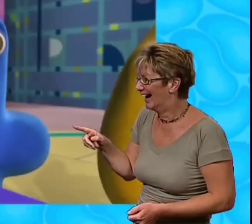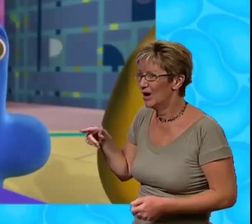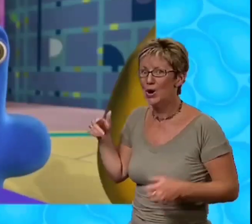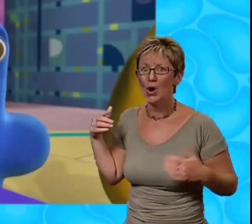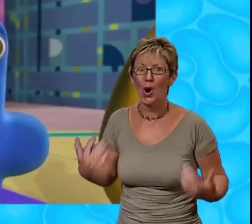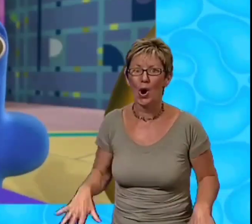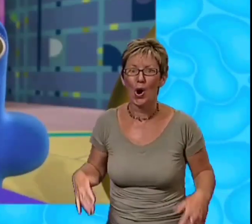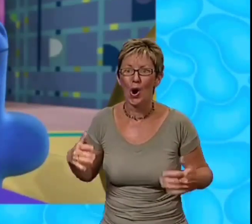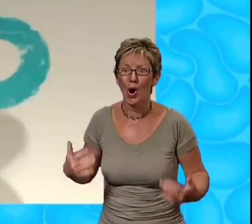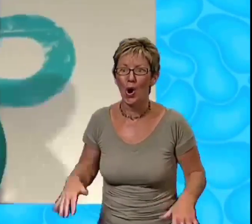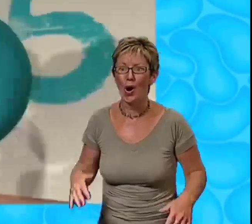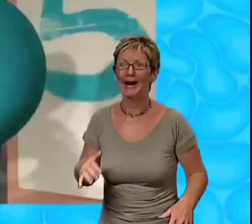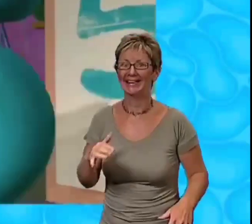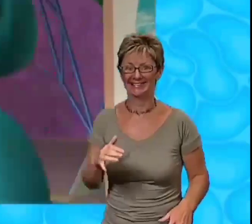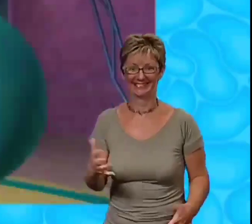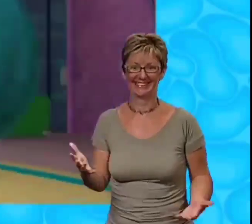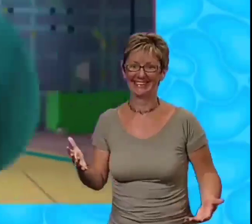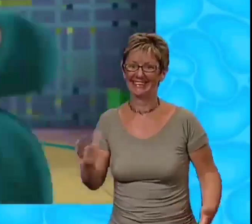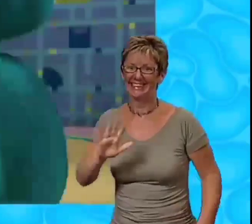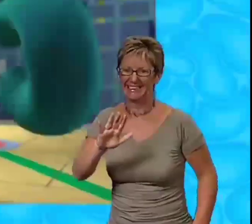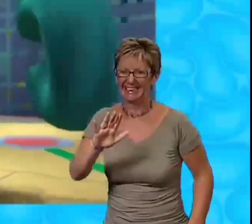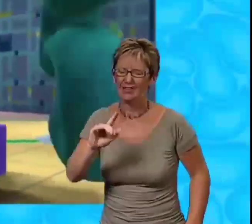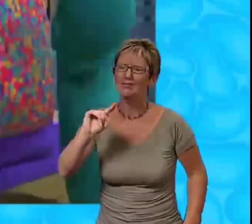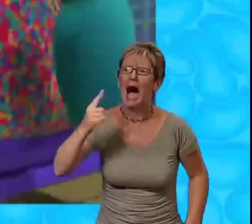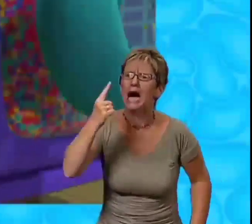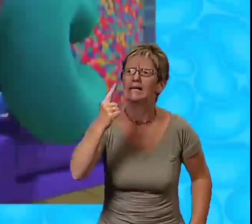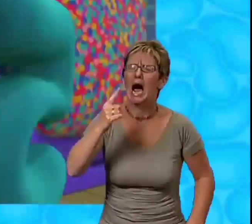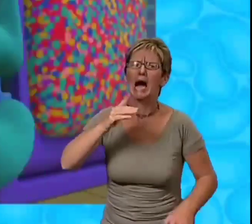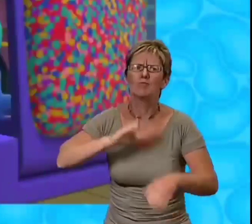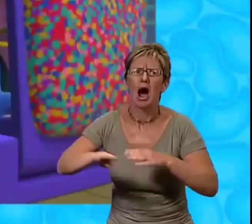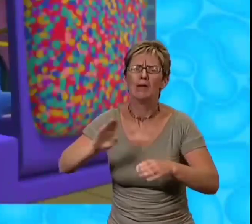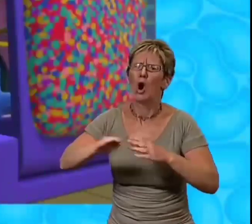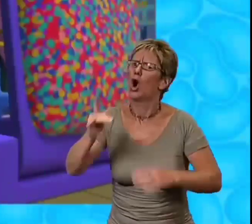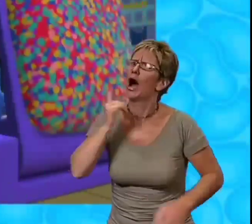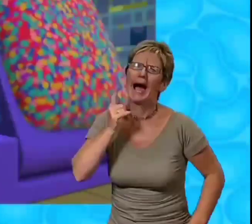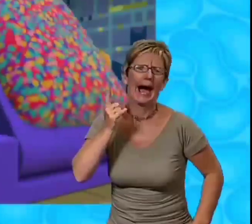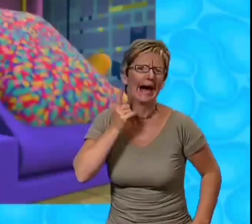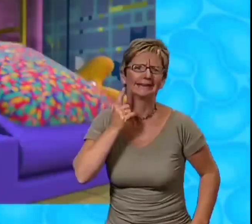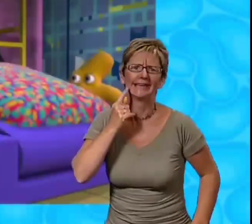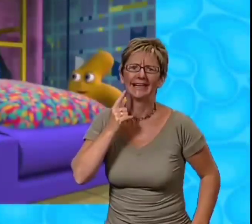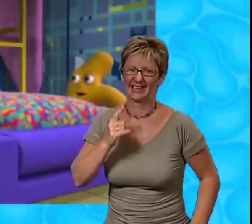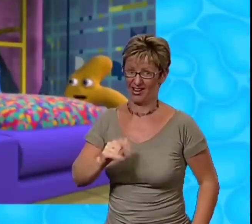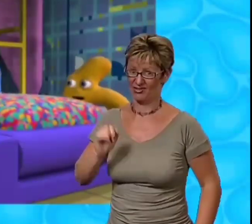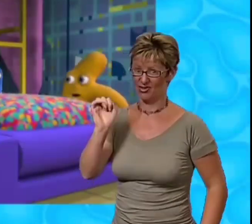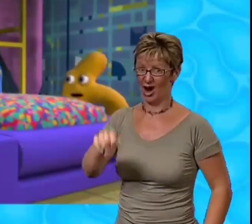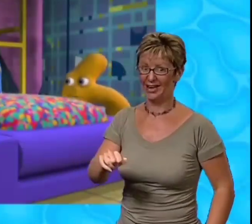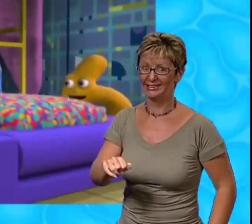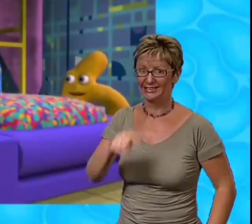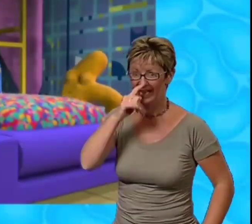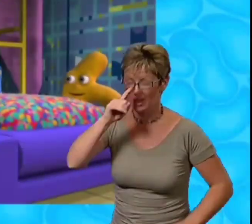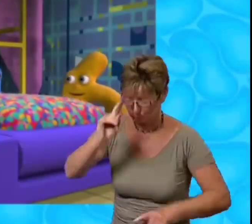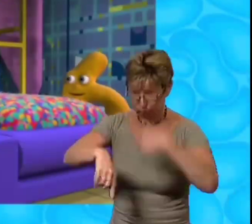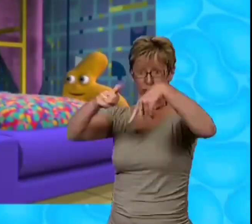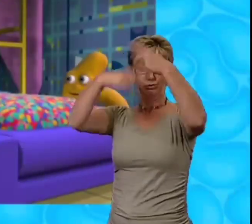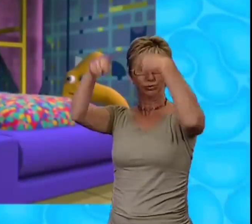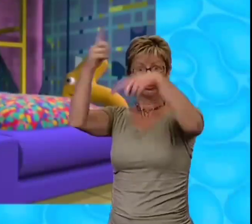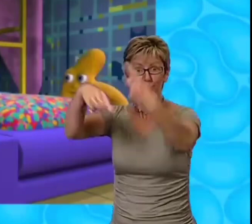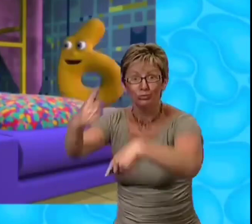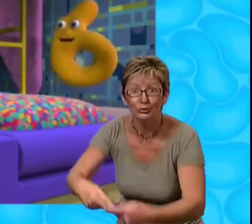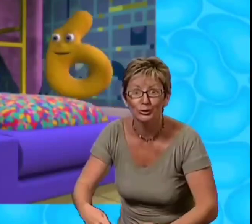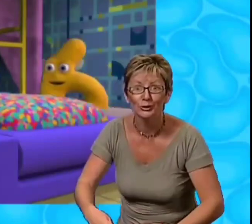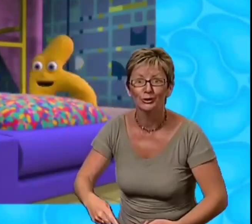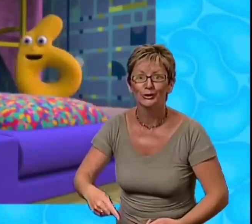Whoa! Ah. It's not easy the first time you do it. I bet. You can do an extra flip. No, thank